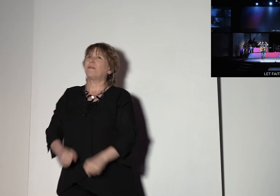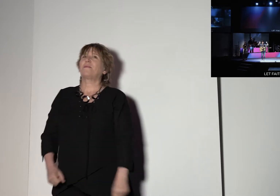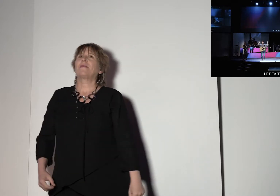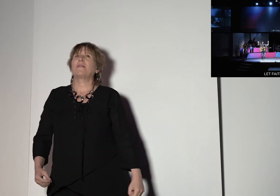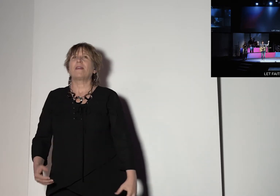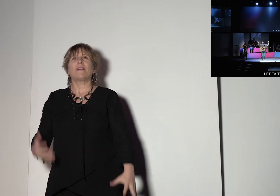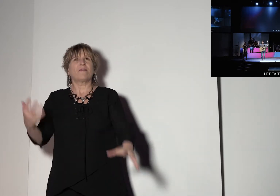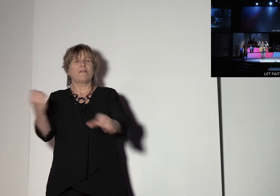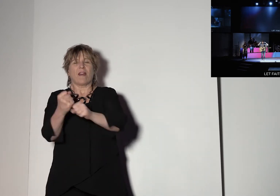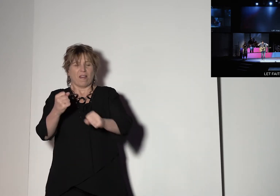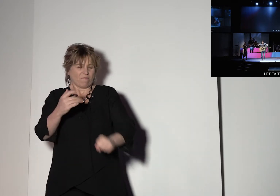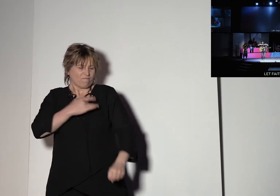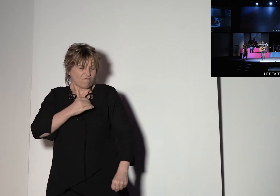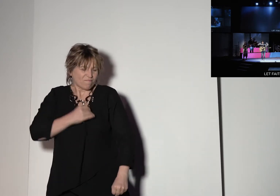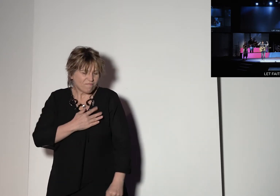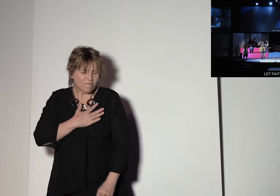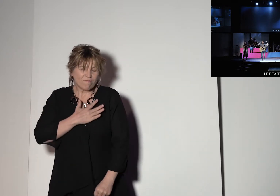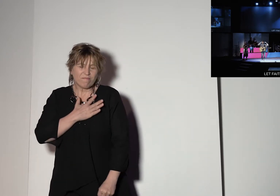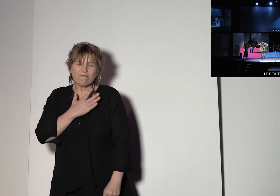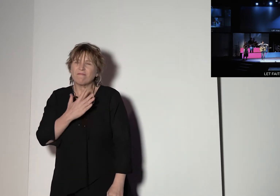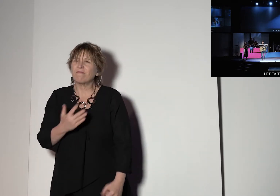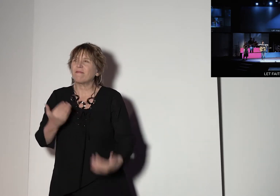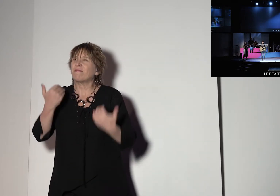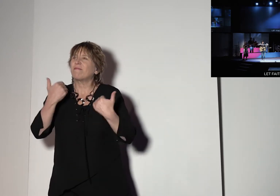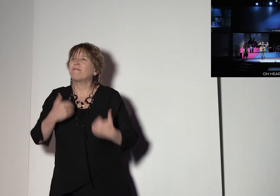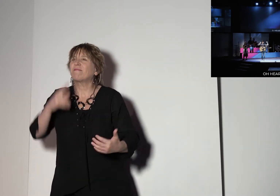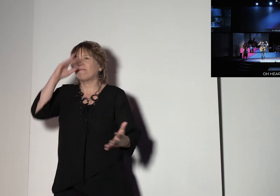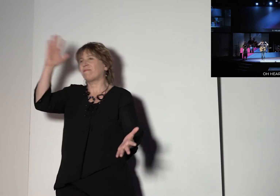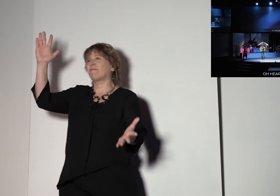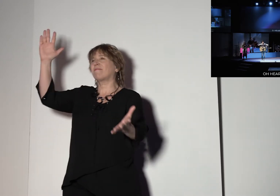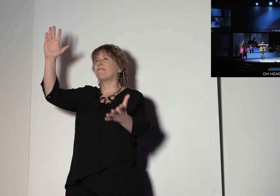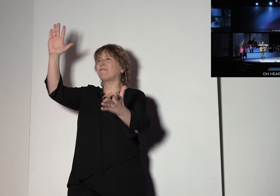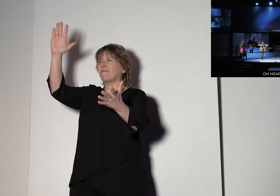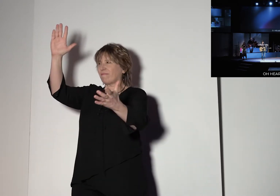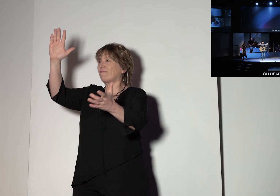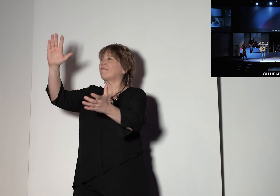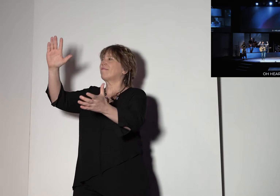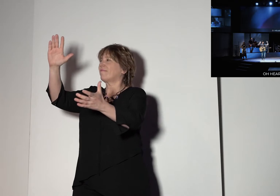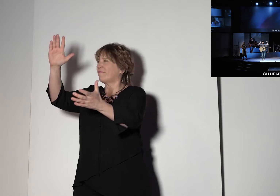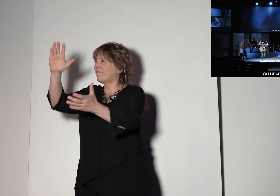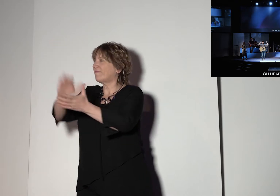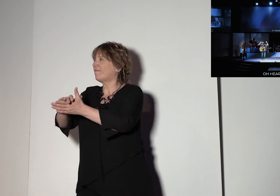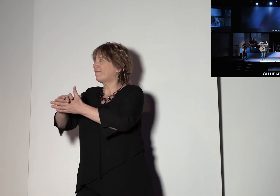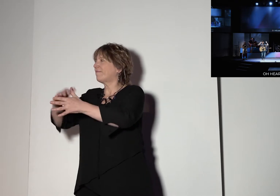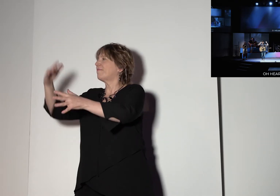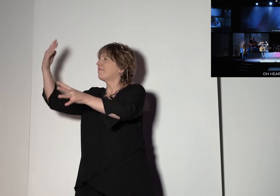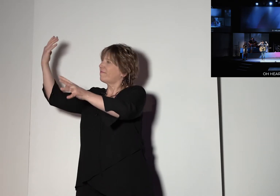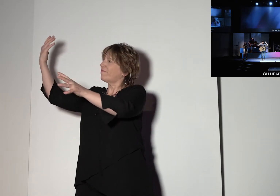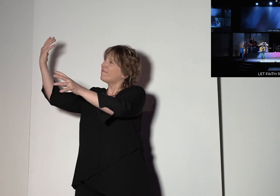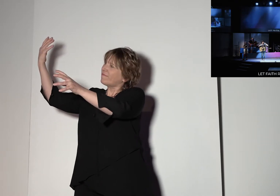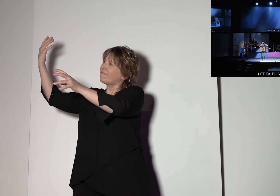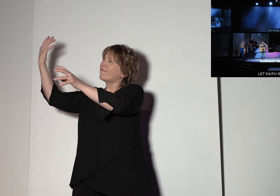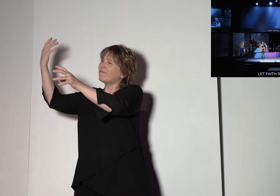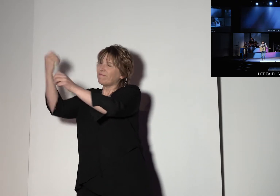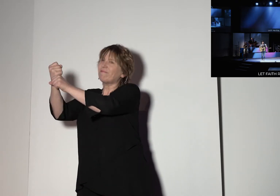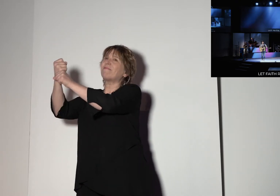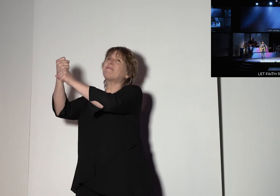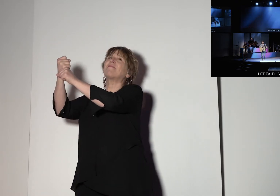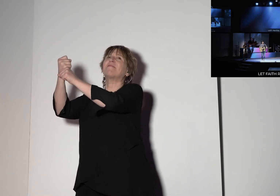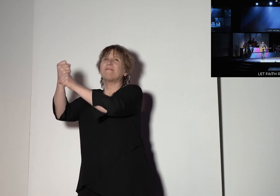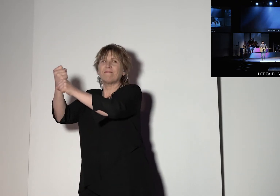Let faith rise up, oh heart, believe.